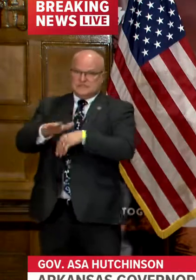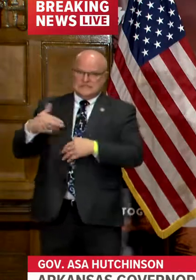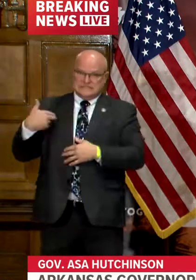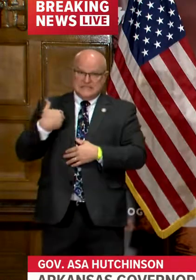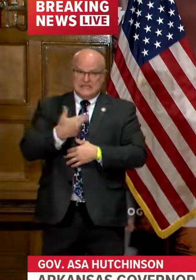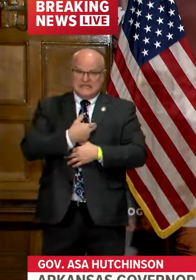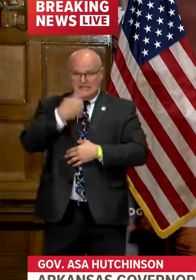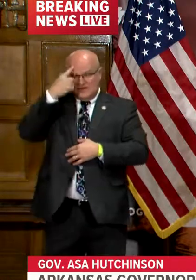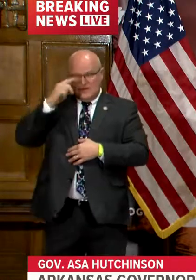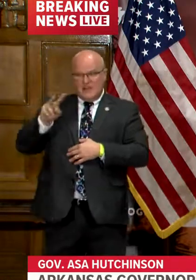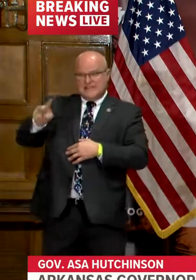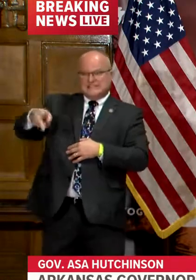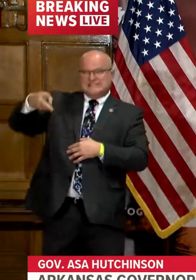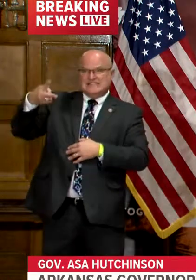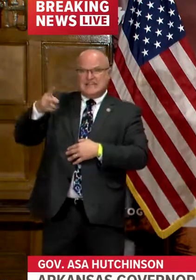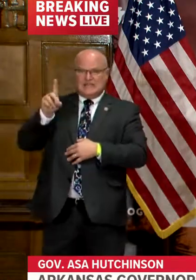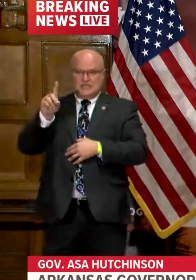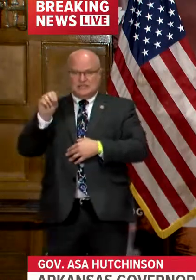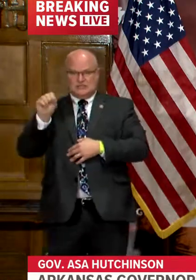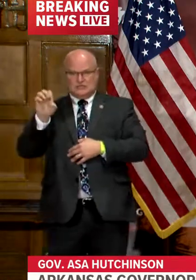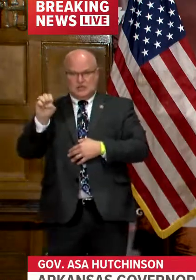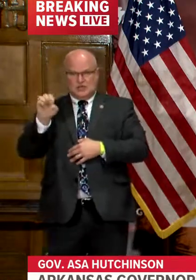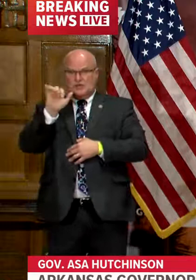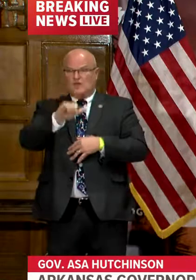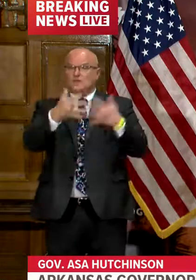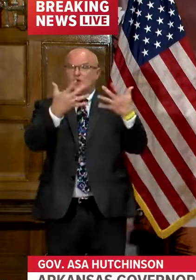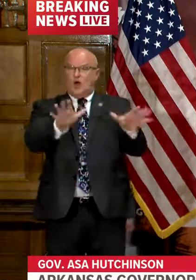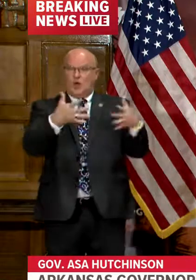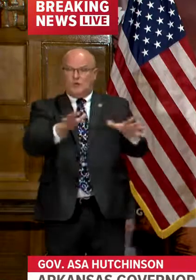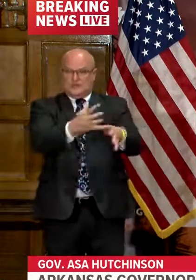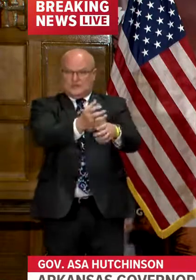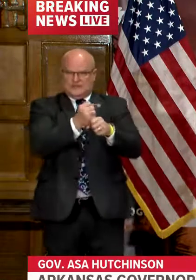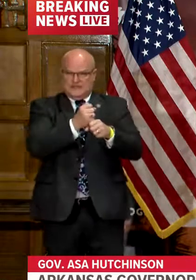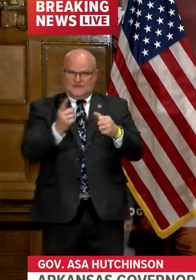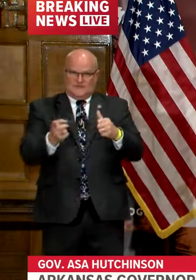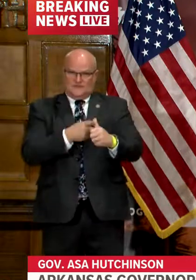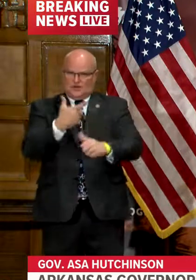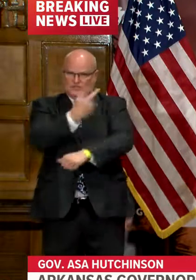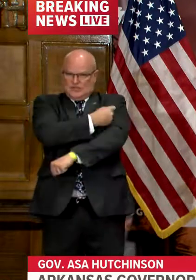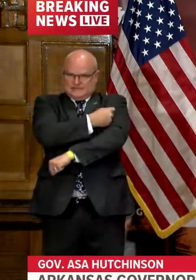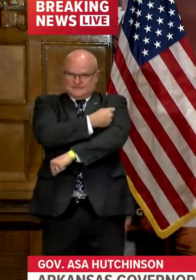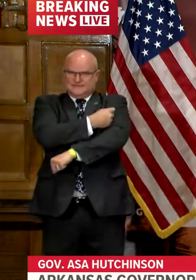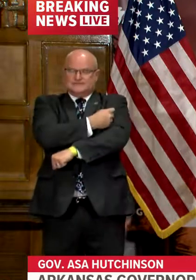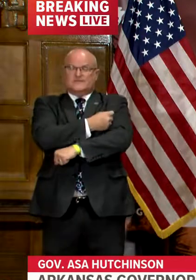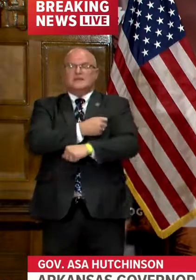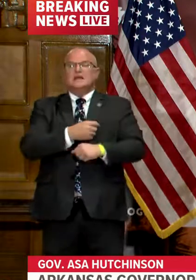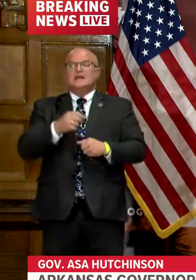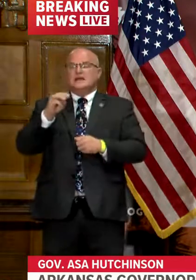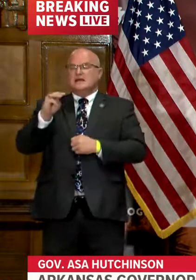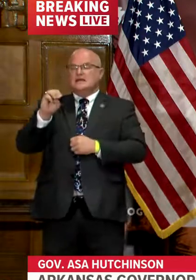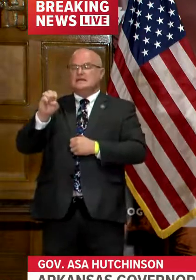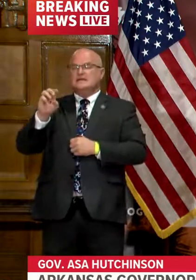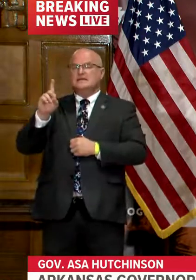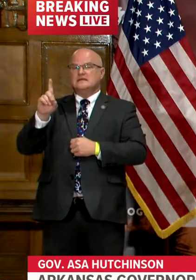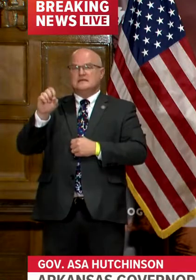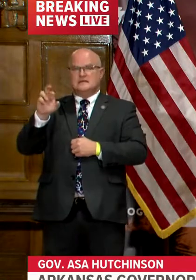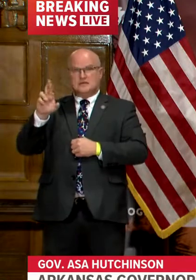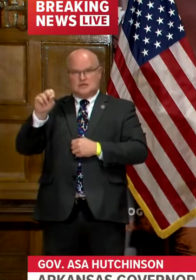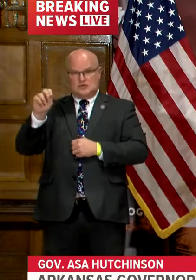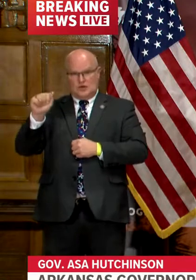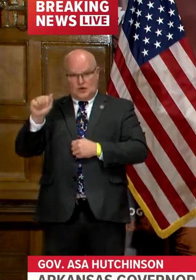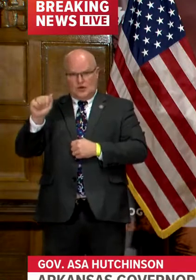us for the second dose of those that have already received the first dose. The Moderna